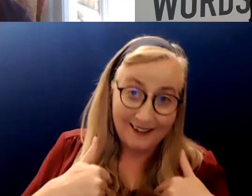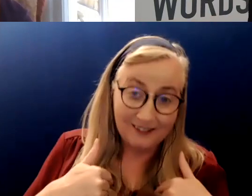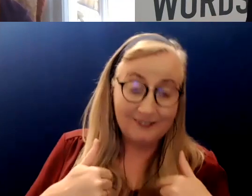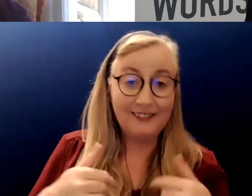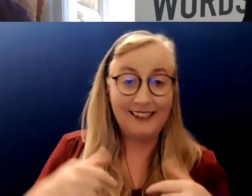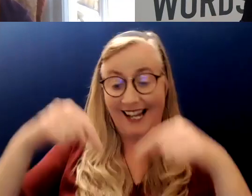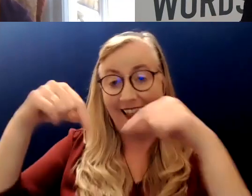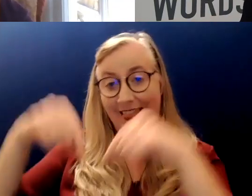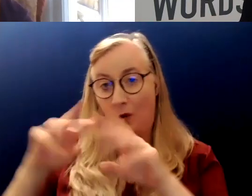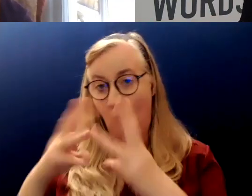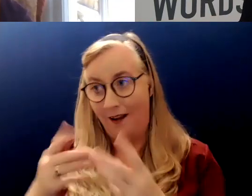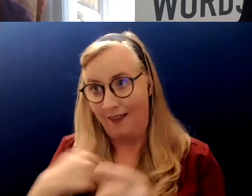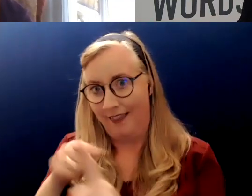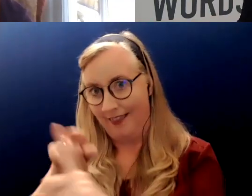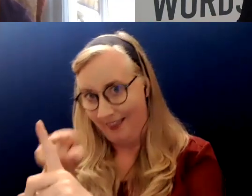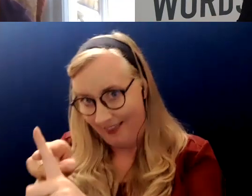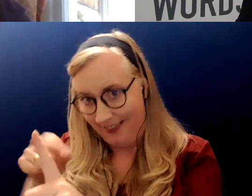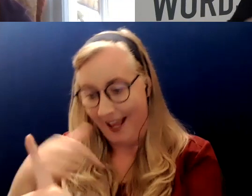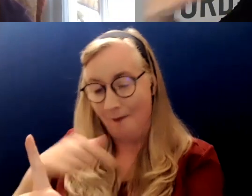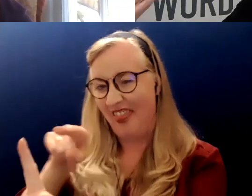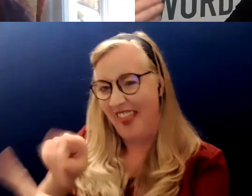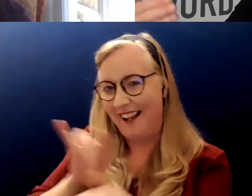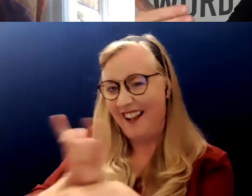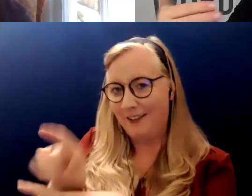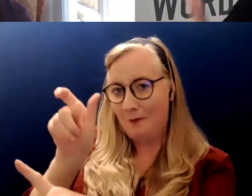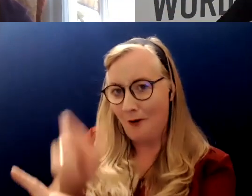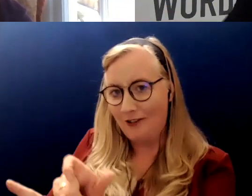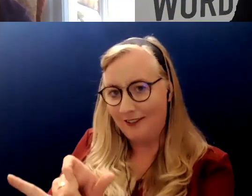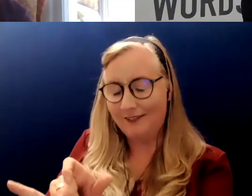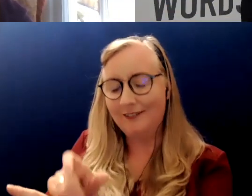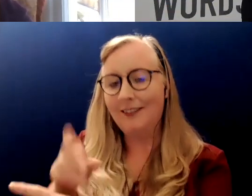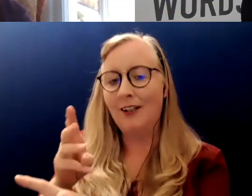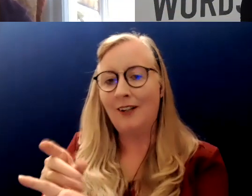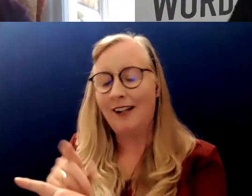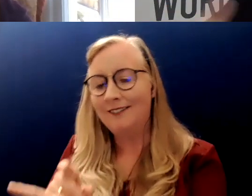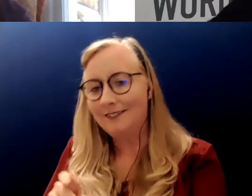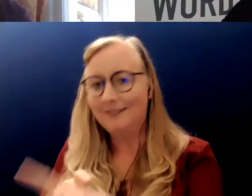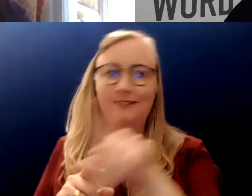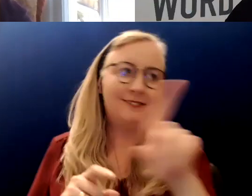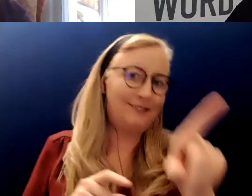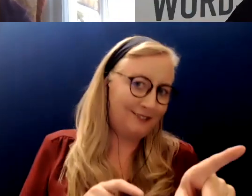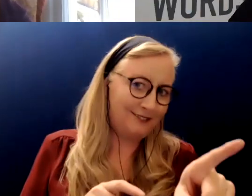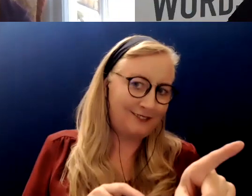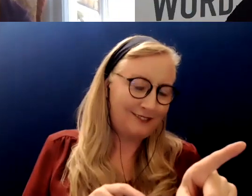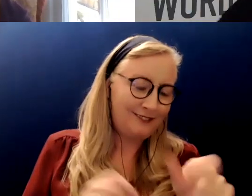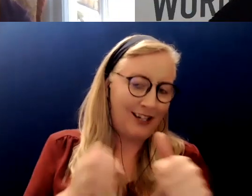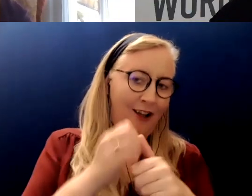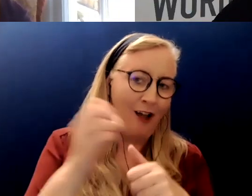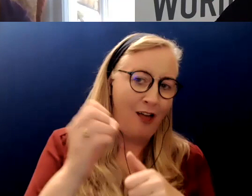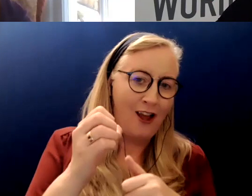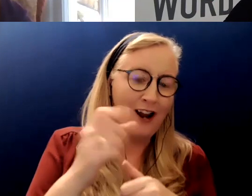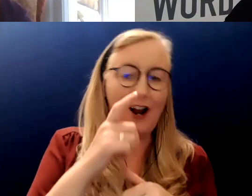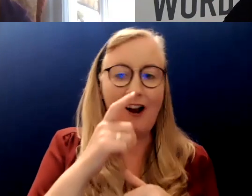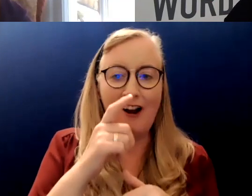world, I'm this person. Mhm. And if you like, in the inner world, and then in the outer world, I'm